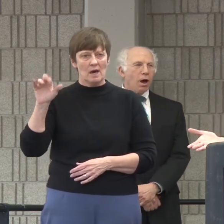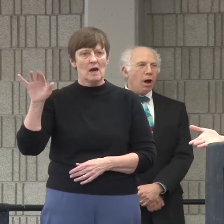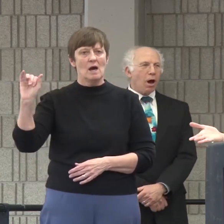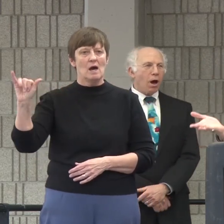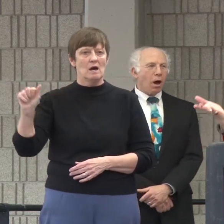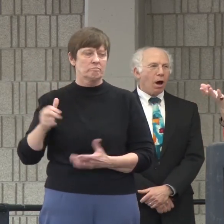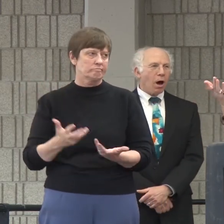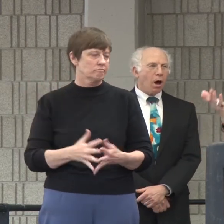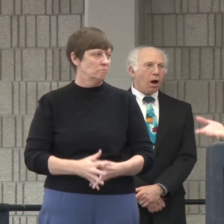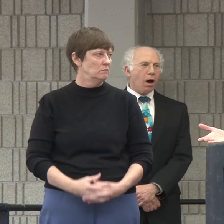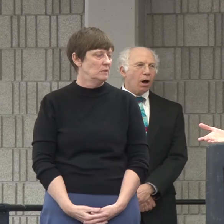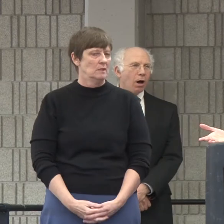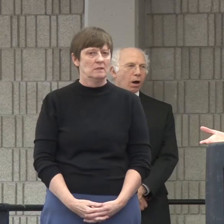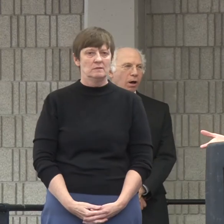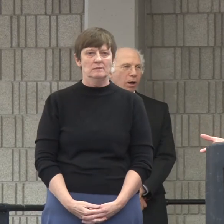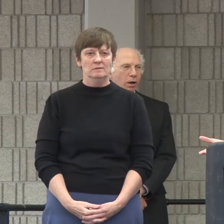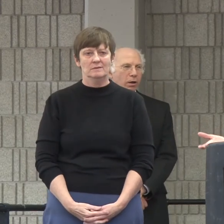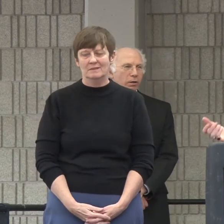vizimratya,